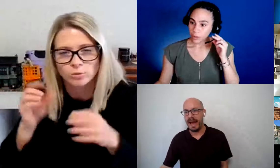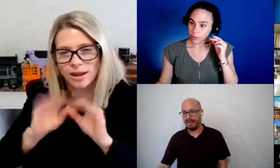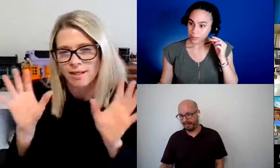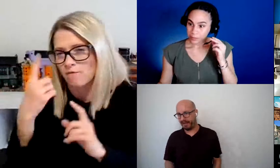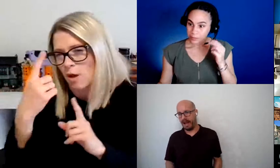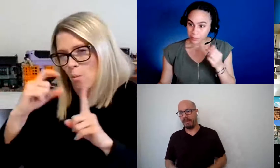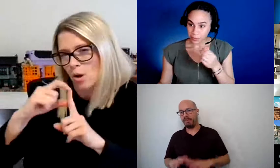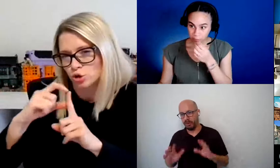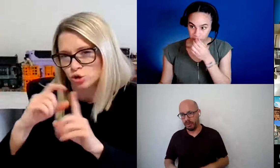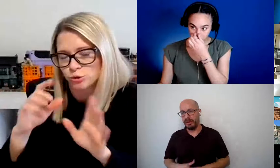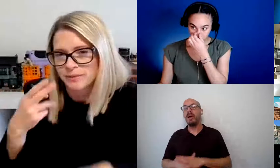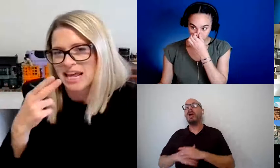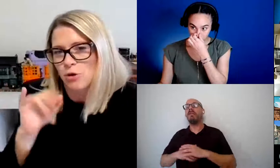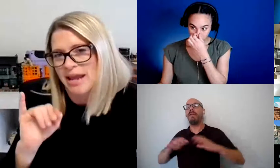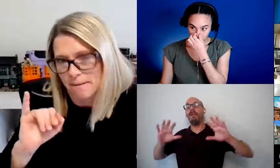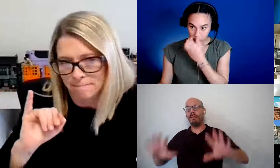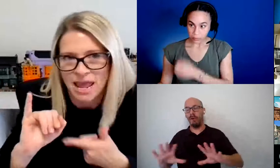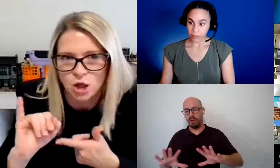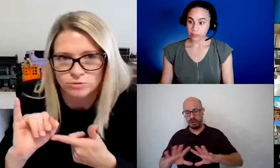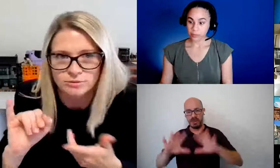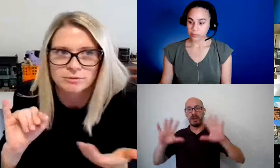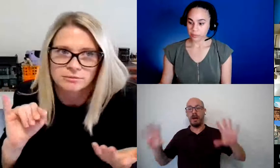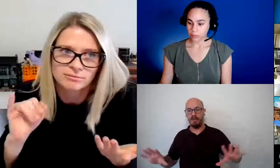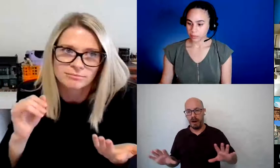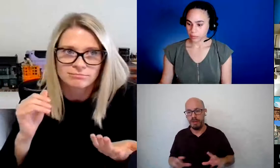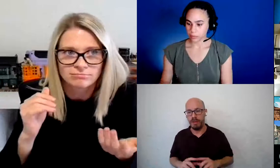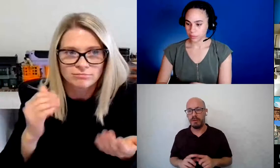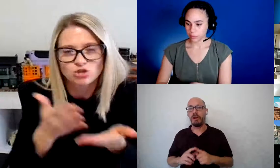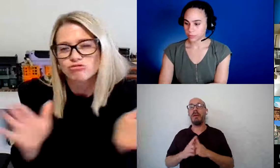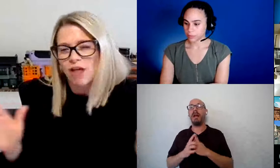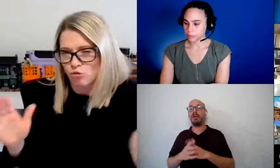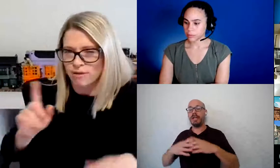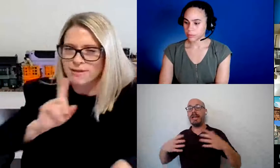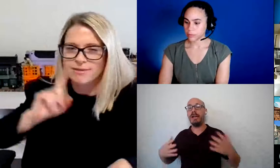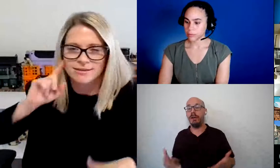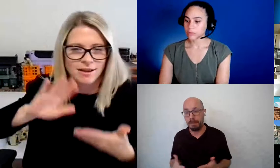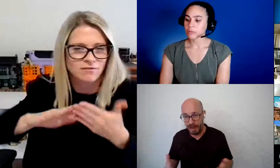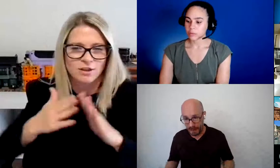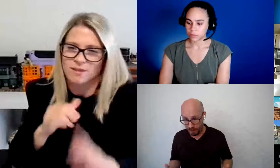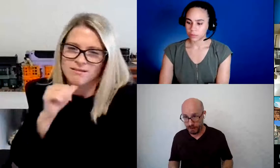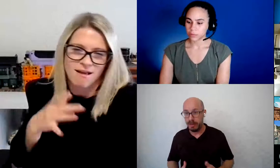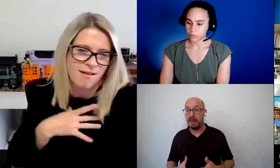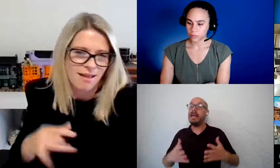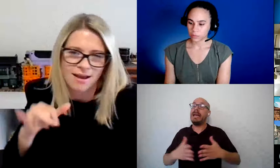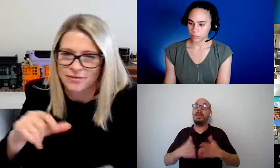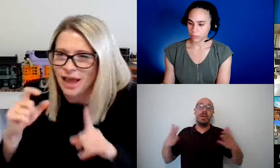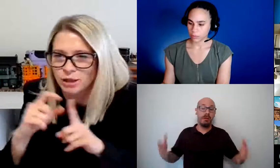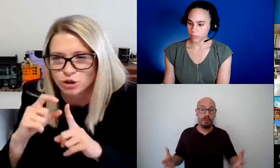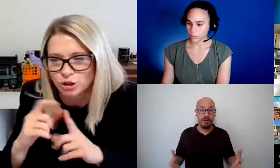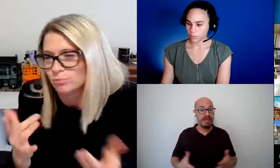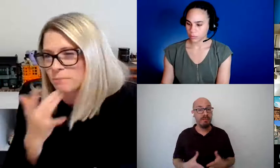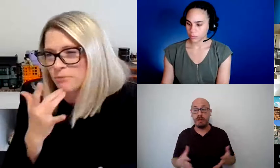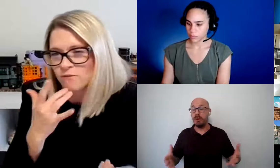Yes, yes, absolutely. Absolutely. So, first of all, just to clarify, the terminology hearing impaired. In general, the deaf